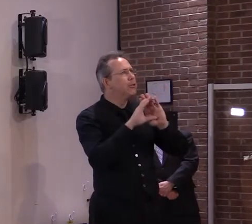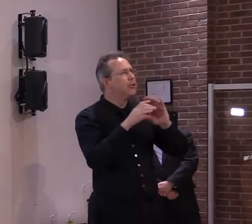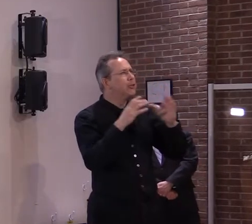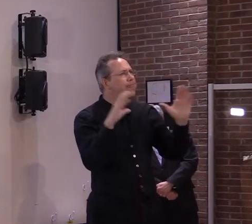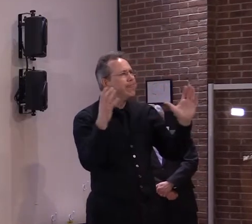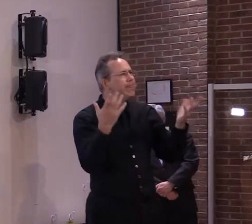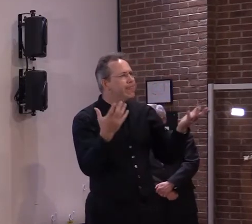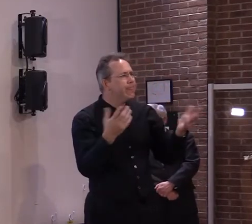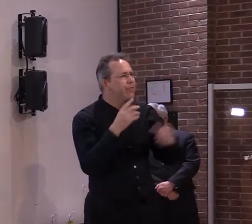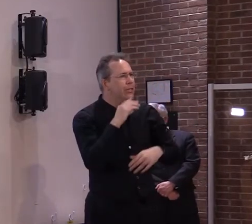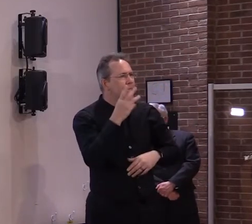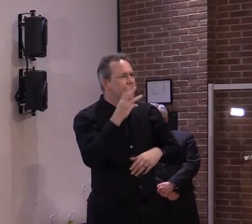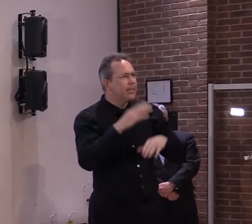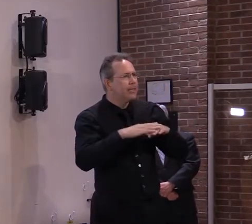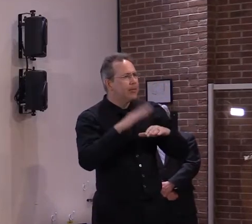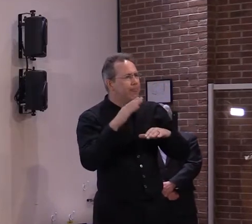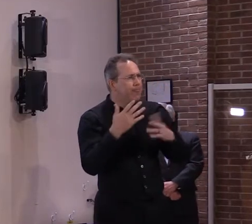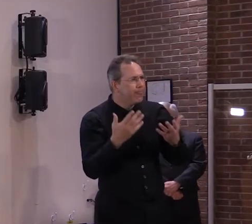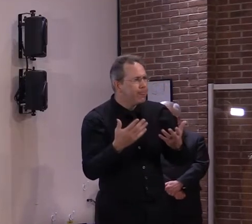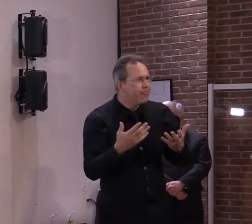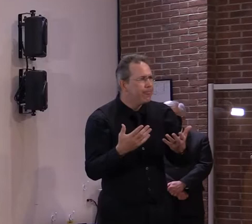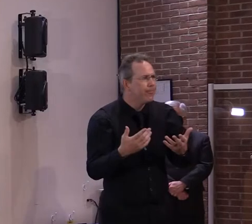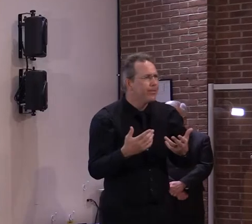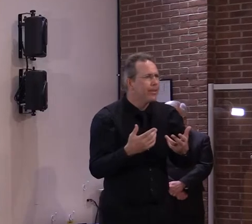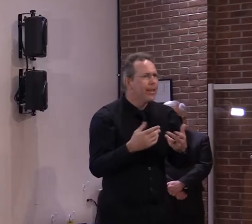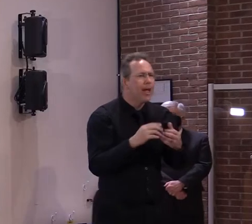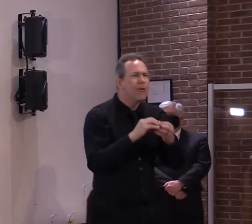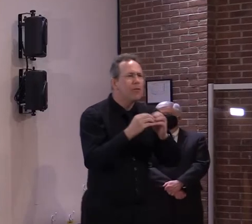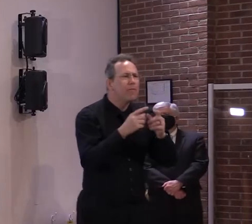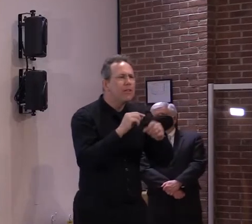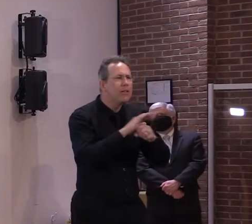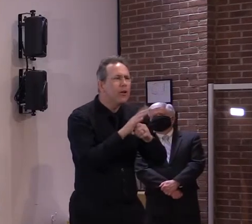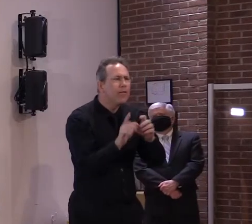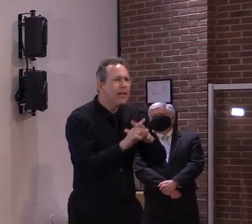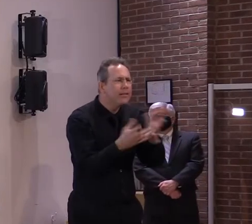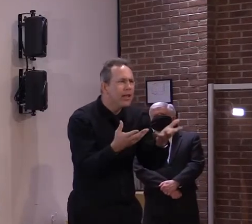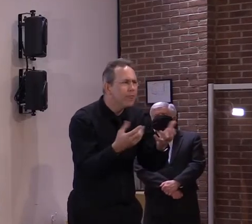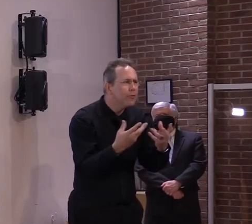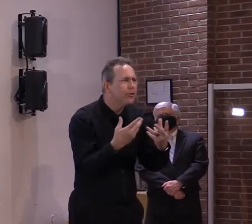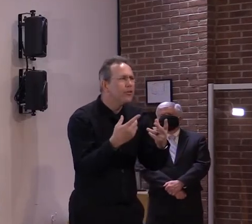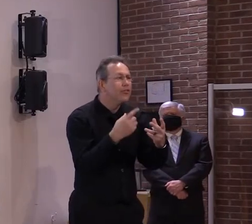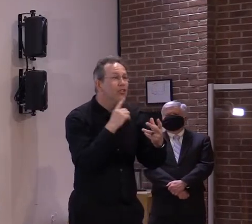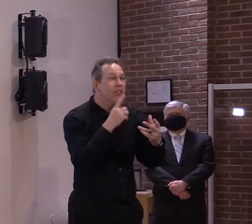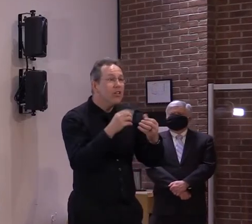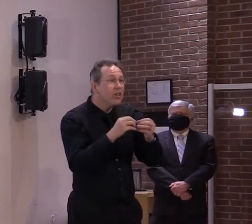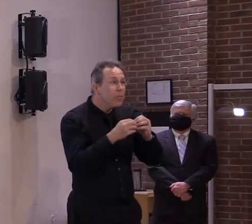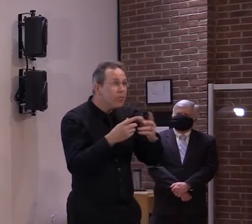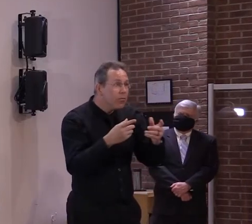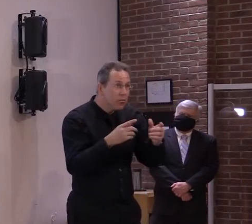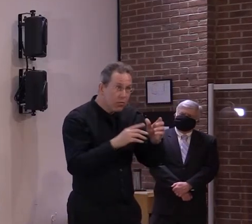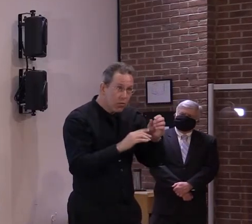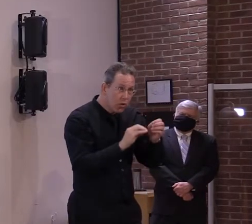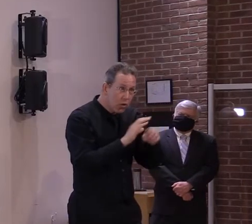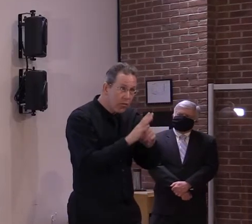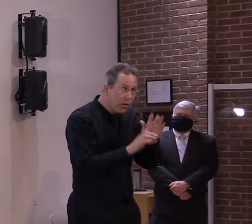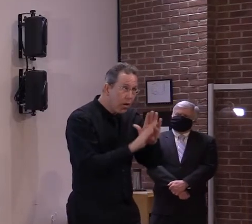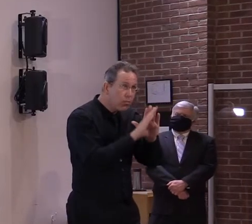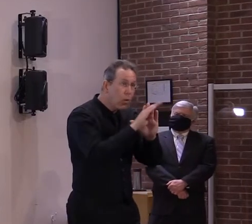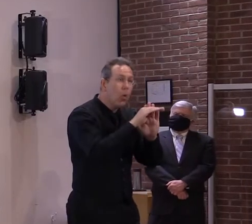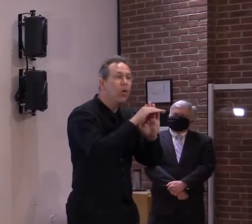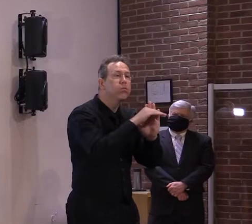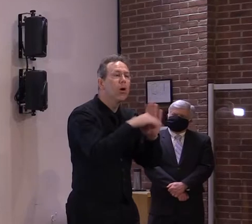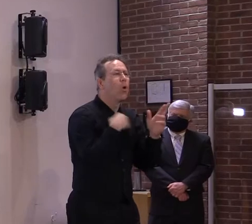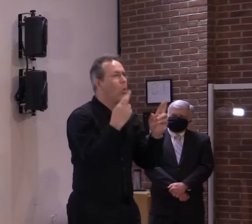cases, or hopefully by then, a rate of decrease in growth of cases, because that's where I think we'll be at with the percent of the